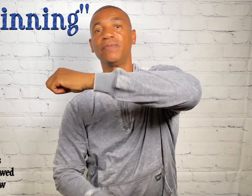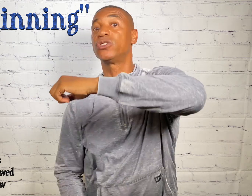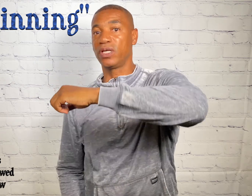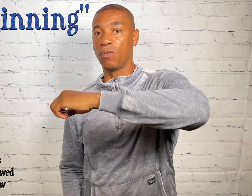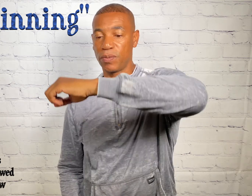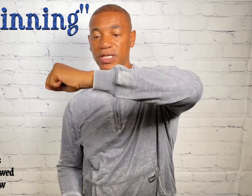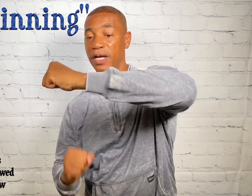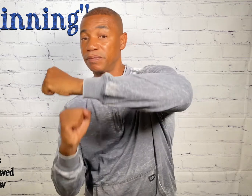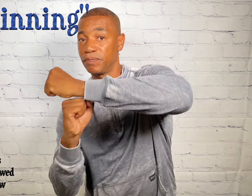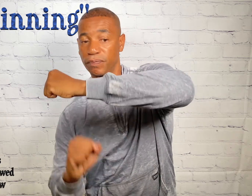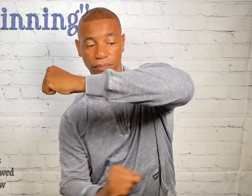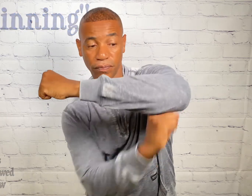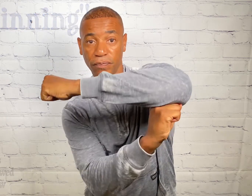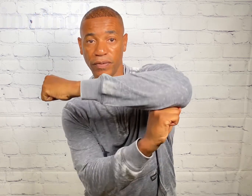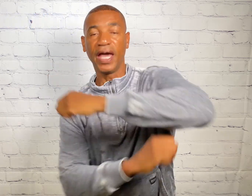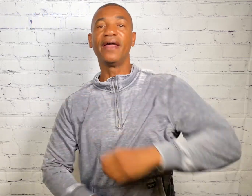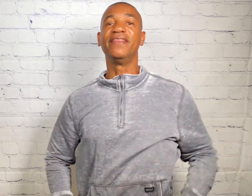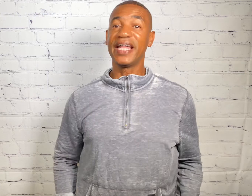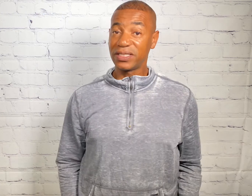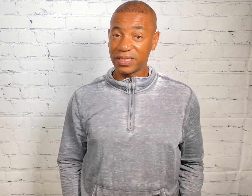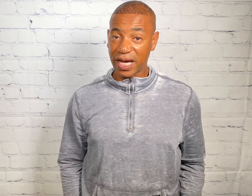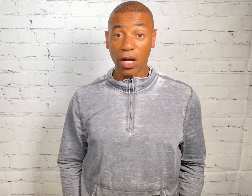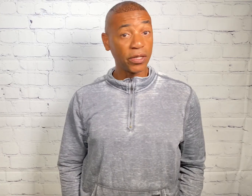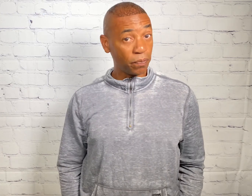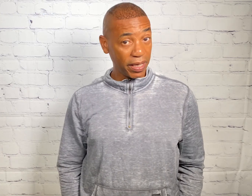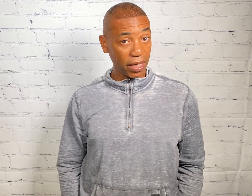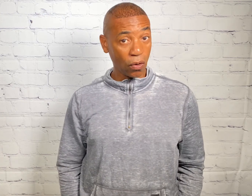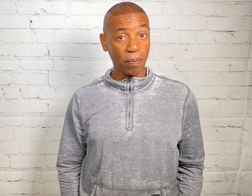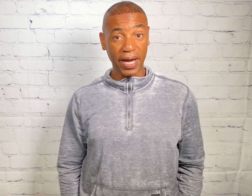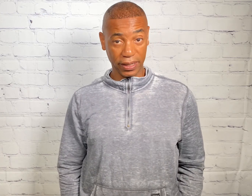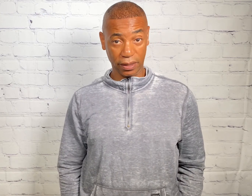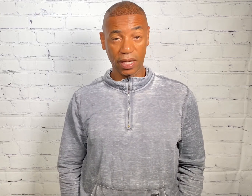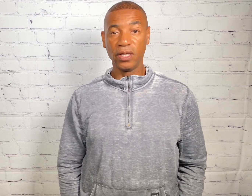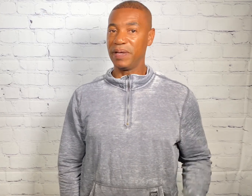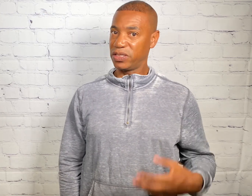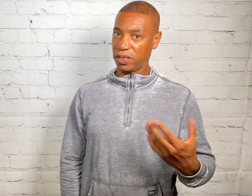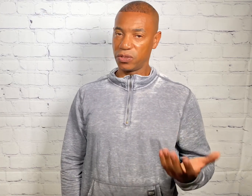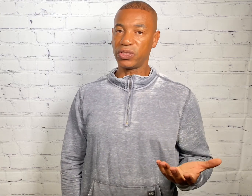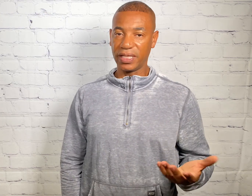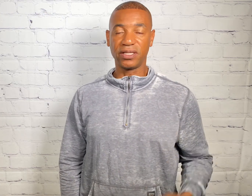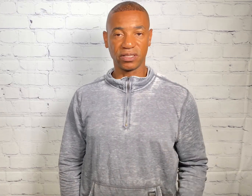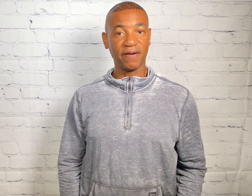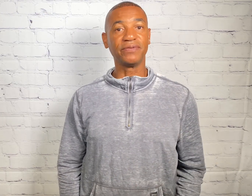show you that one more time. That is the sign underpinning or pining. Basically, you're saying that there's a